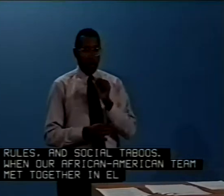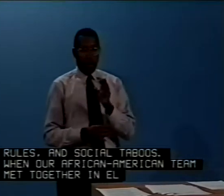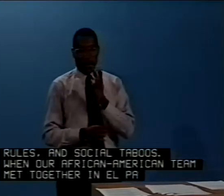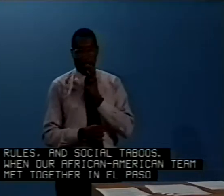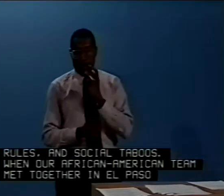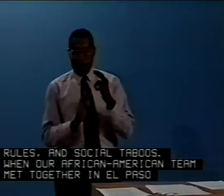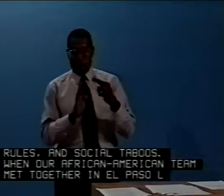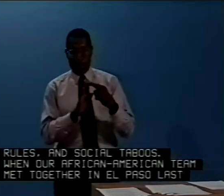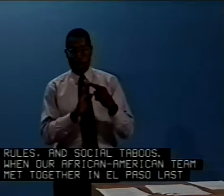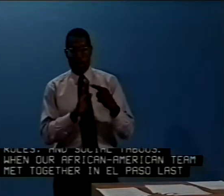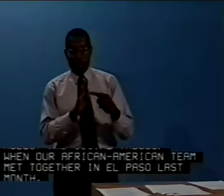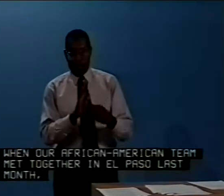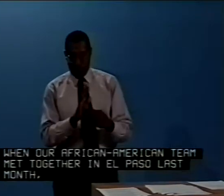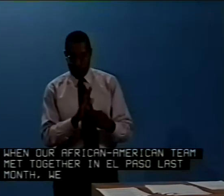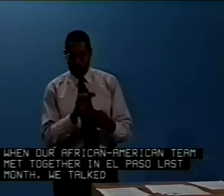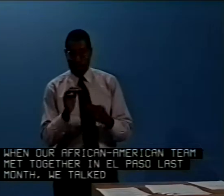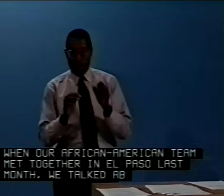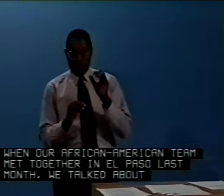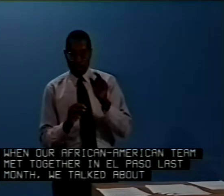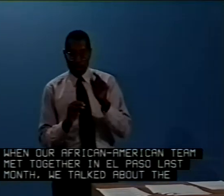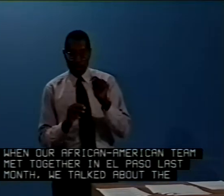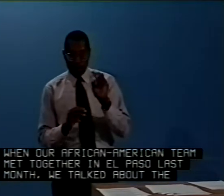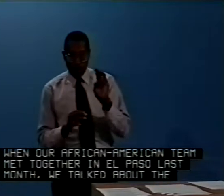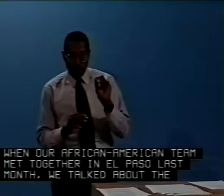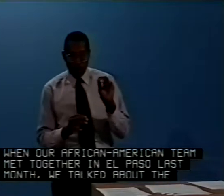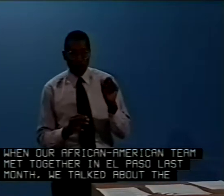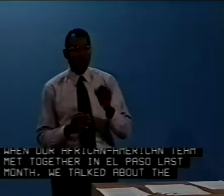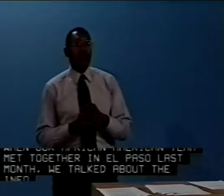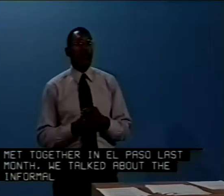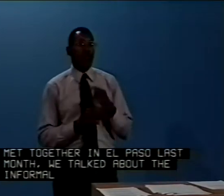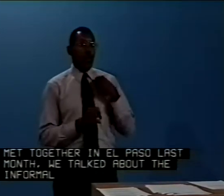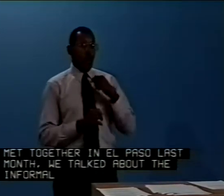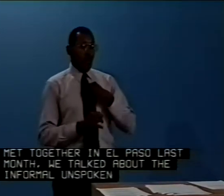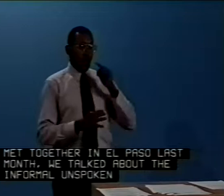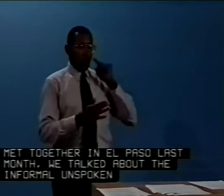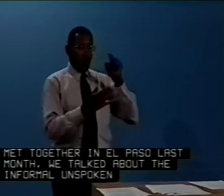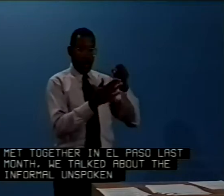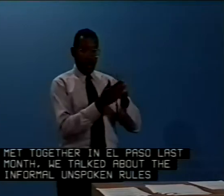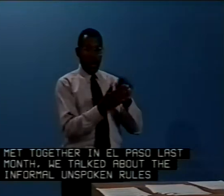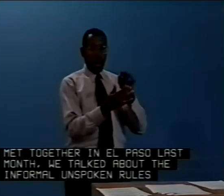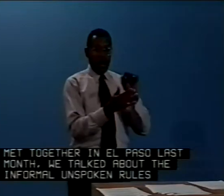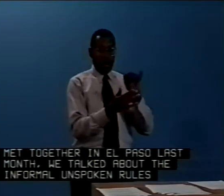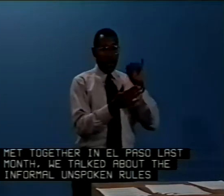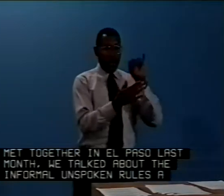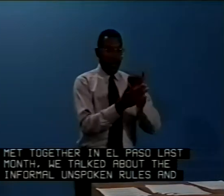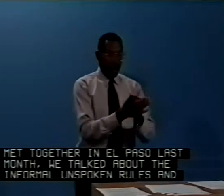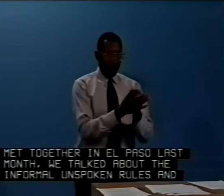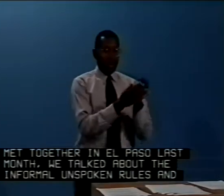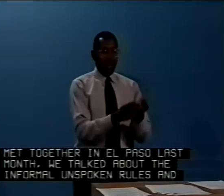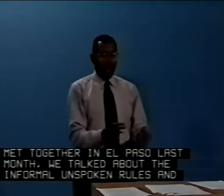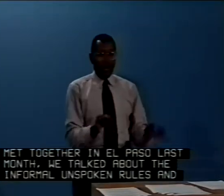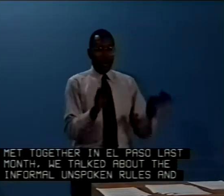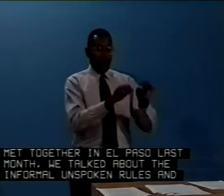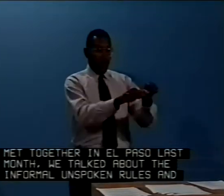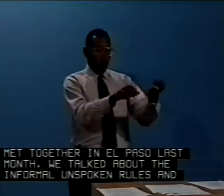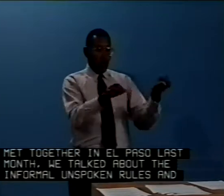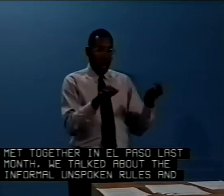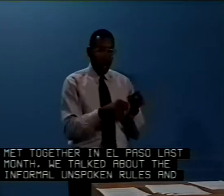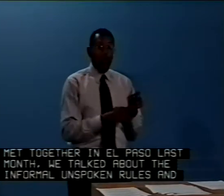the informal, unspoken rules and social taboos, and we recognized that it is